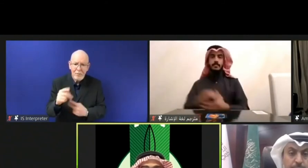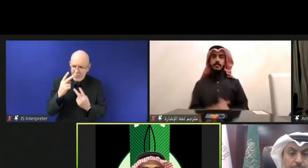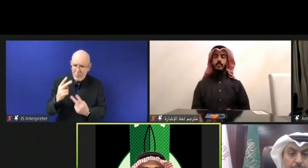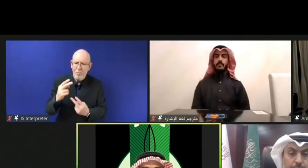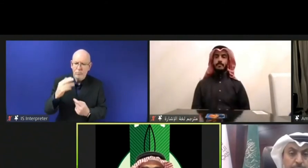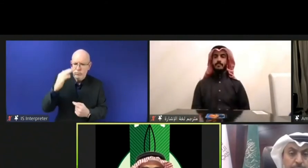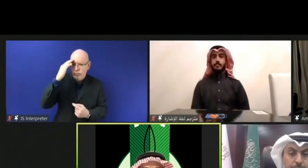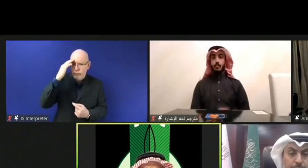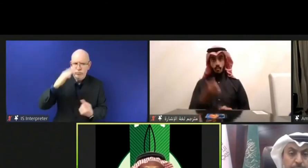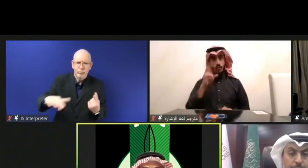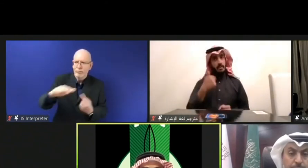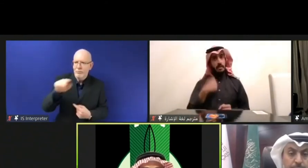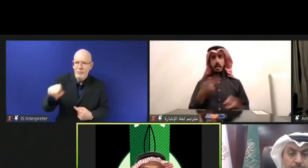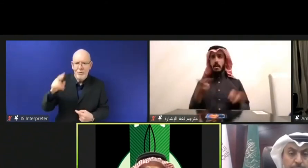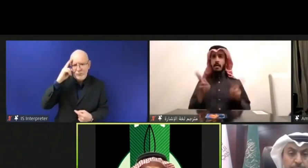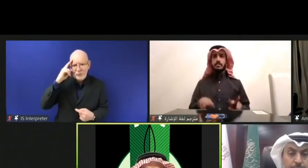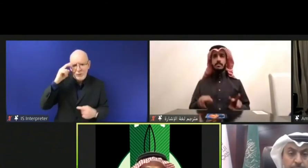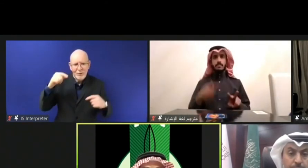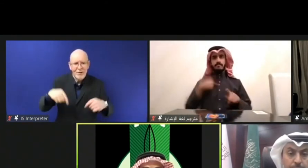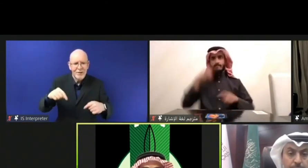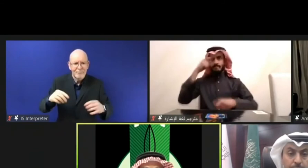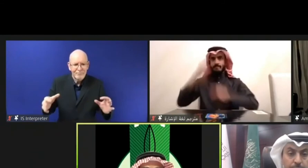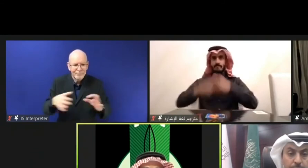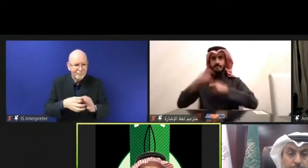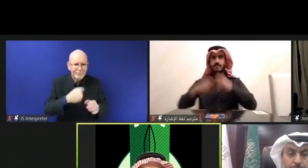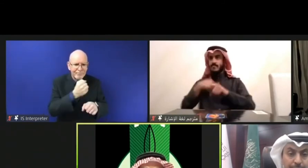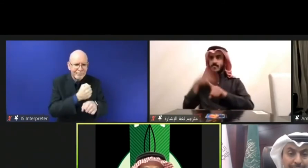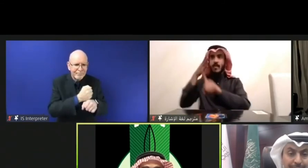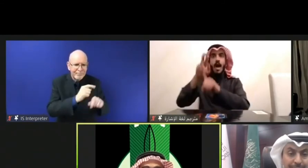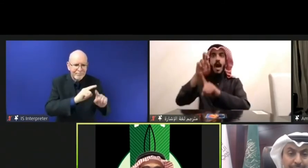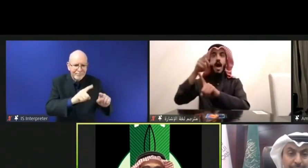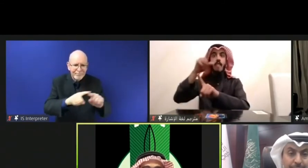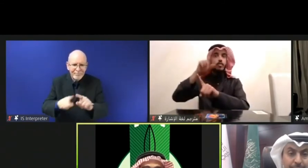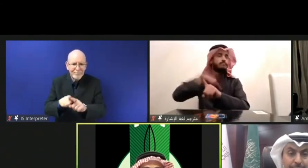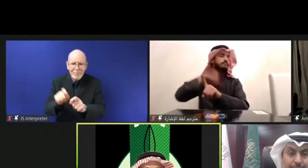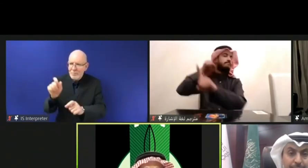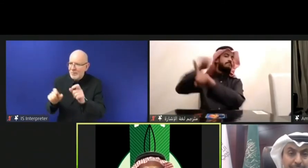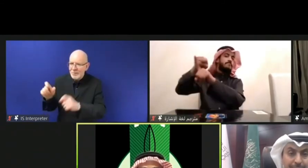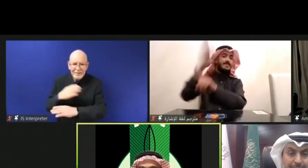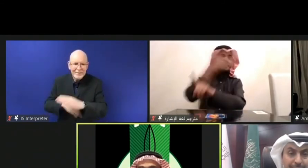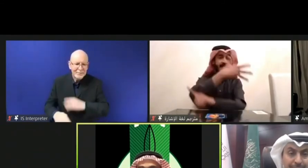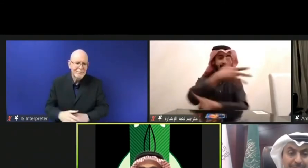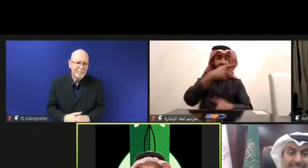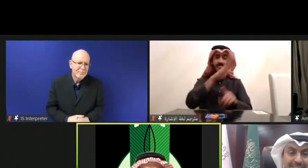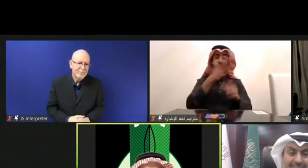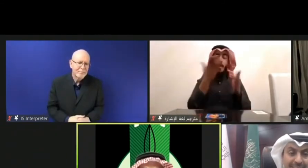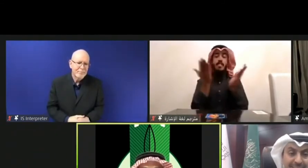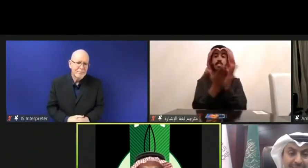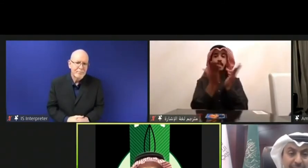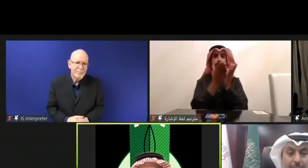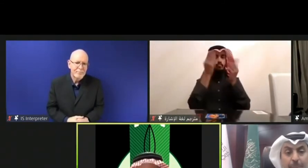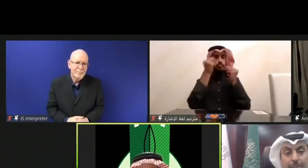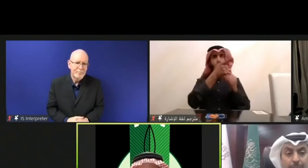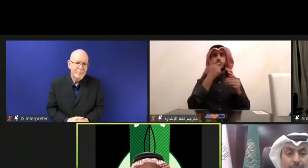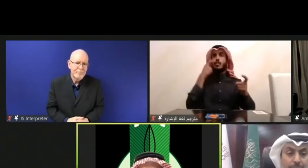I always run to Qaderoon when I have students that are looking for training or jobs, especially